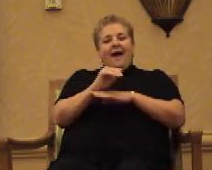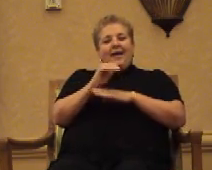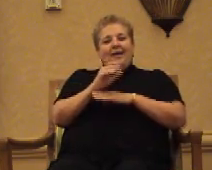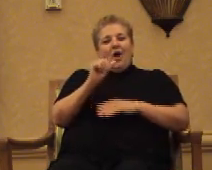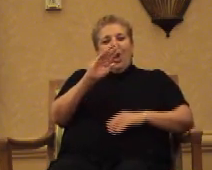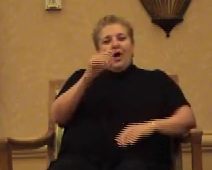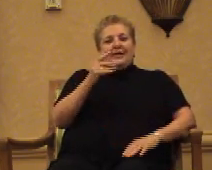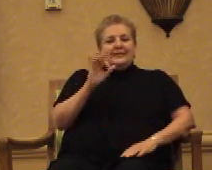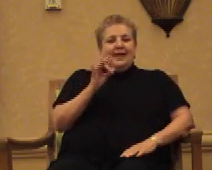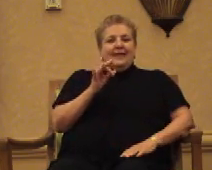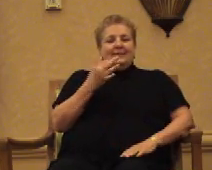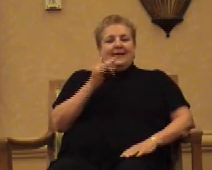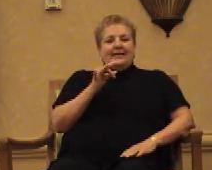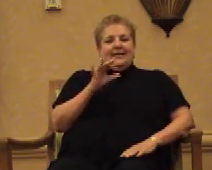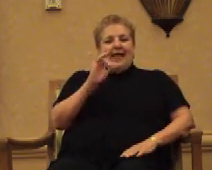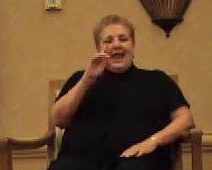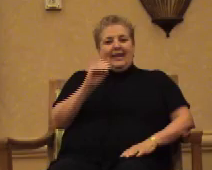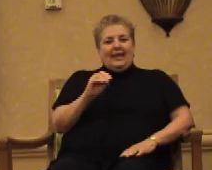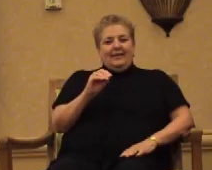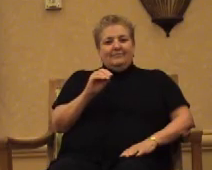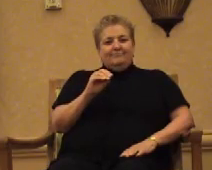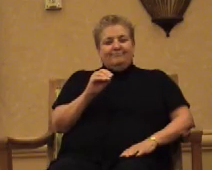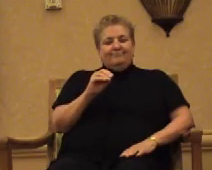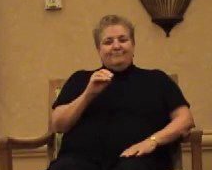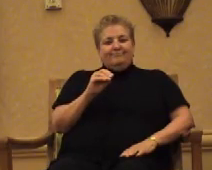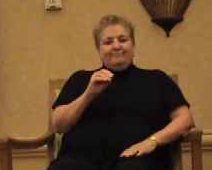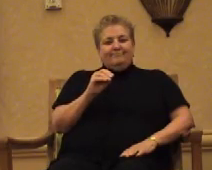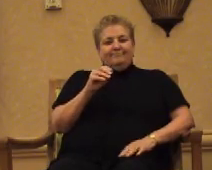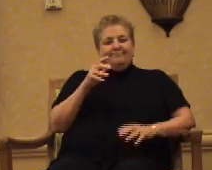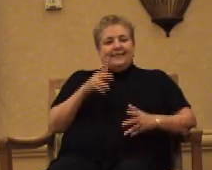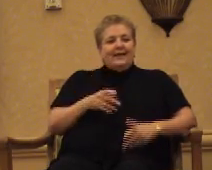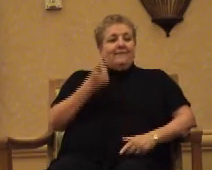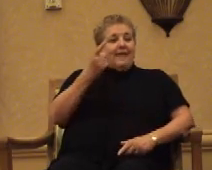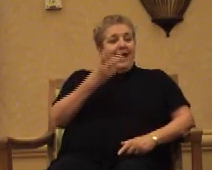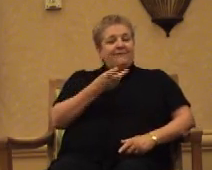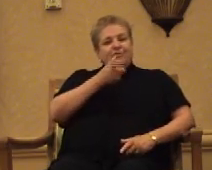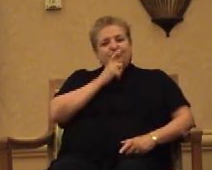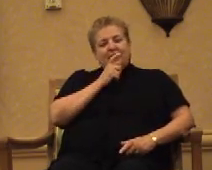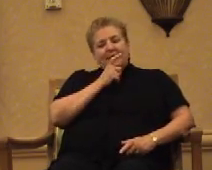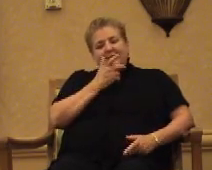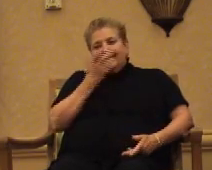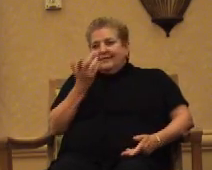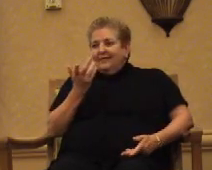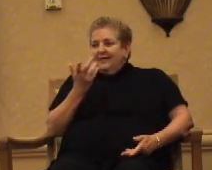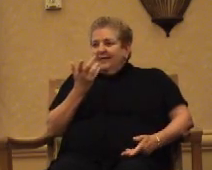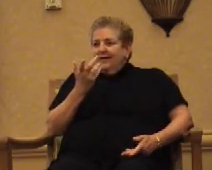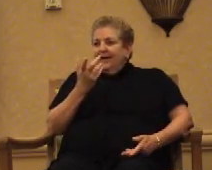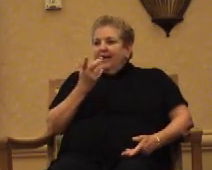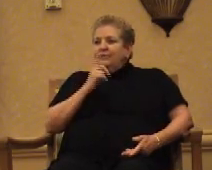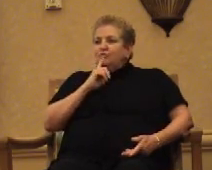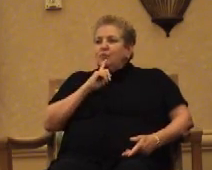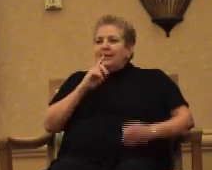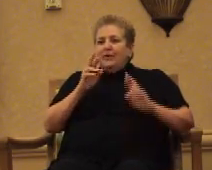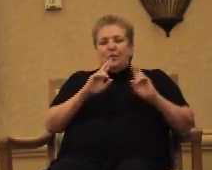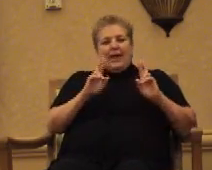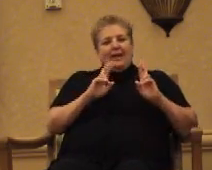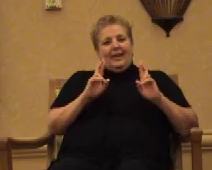in a restaurant, and I left half a drink. I always wondered what that meant. I was really ready, I think part of that meant. And I think